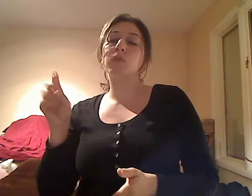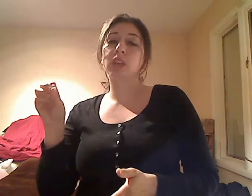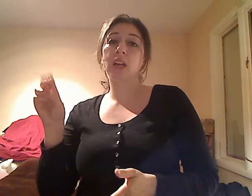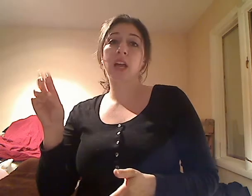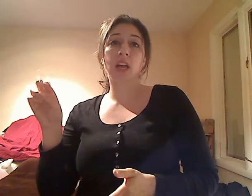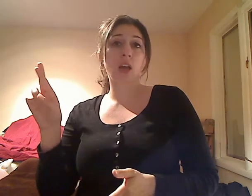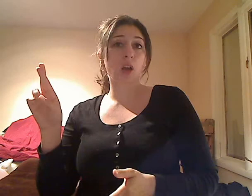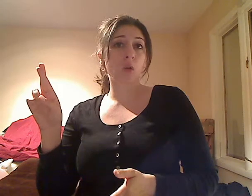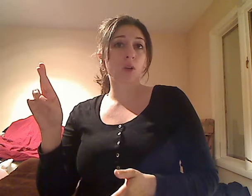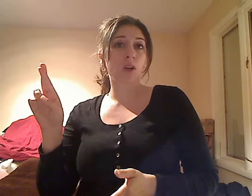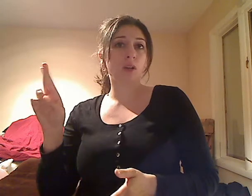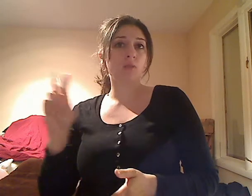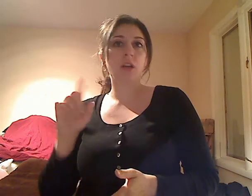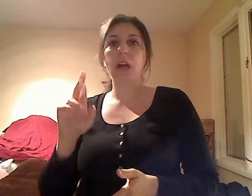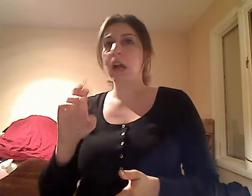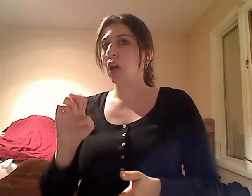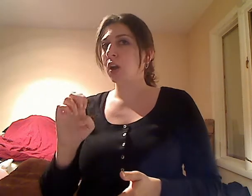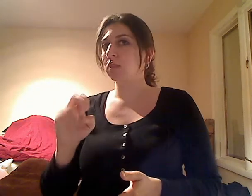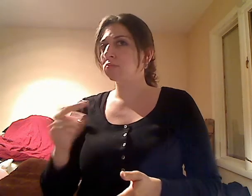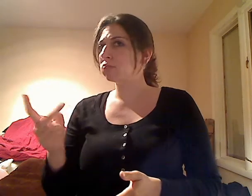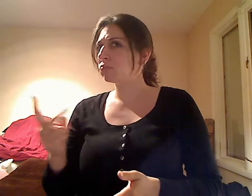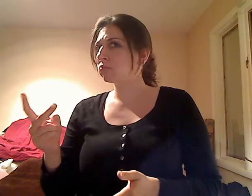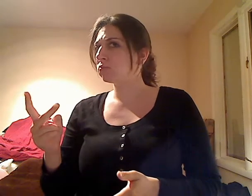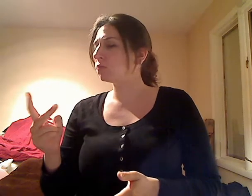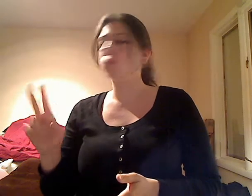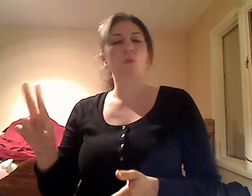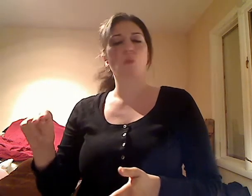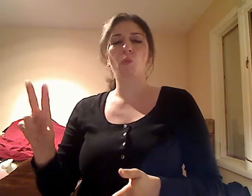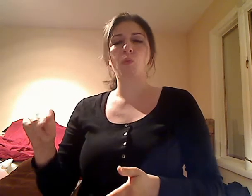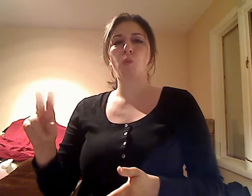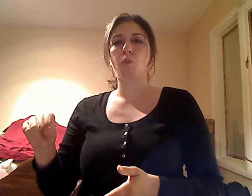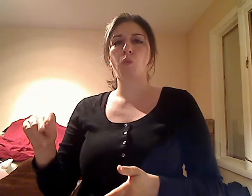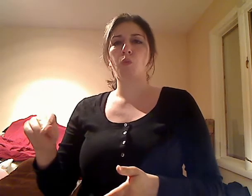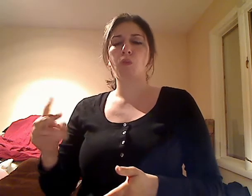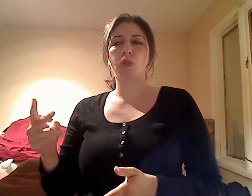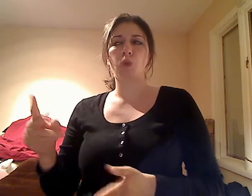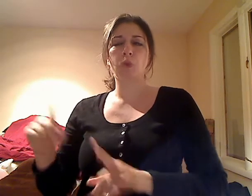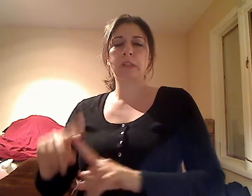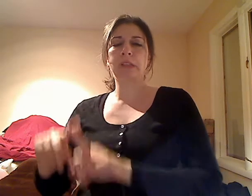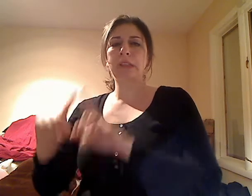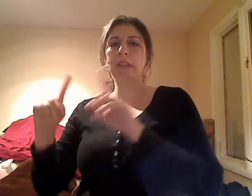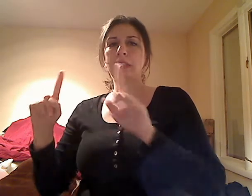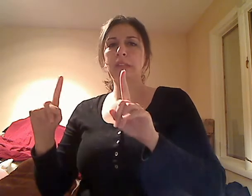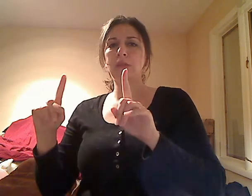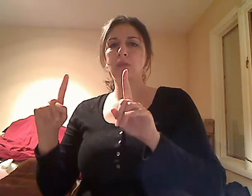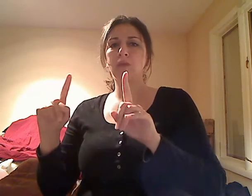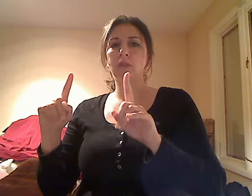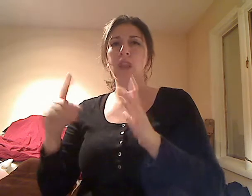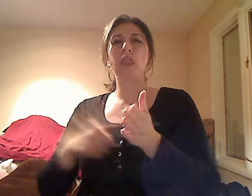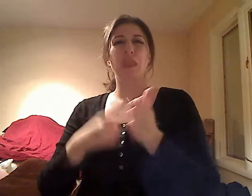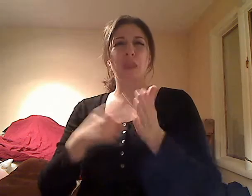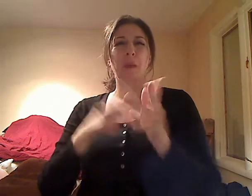No, those are two different. Some people say them the same, but they're not really said the same. There are 2 hours,